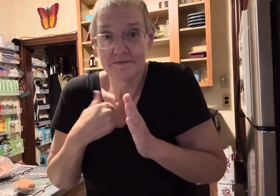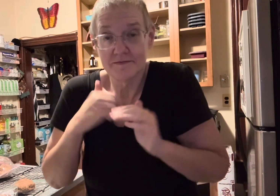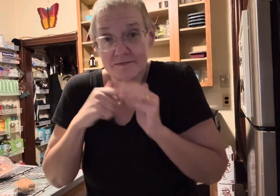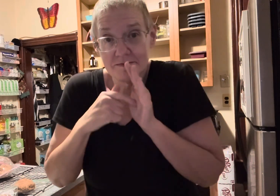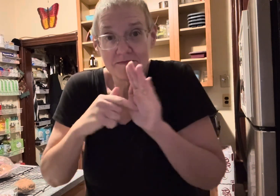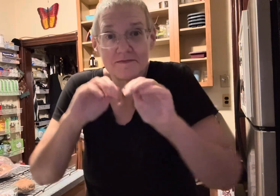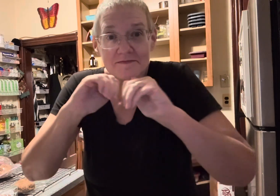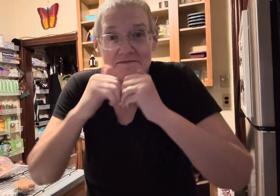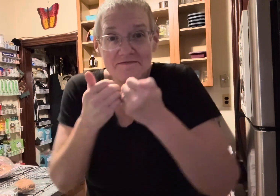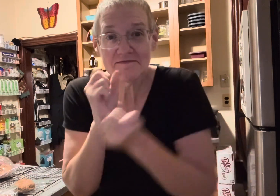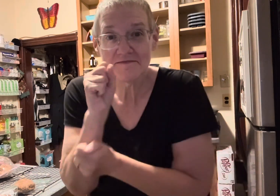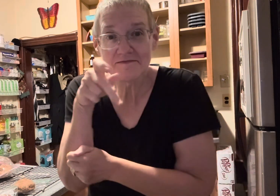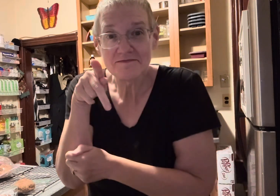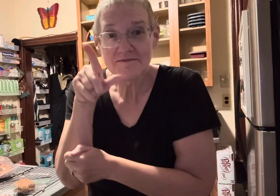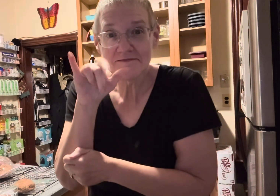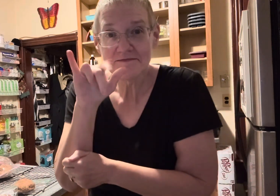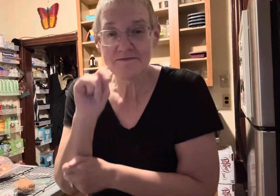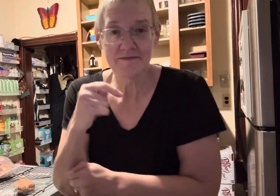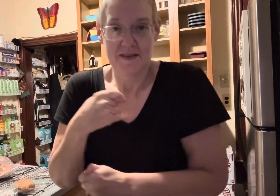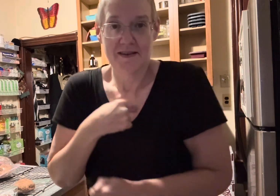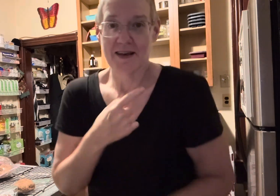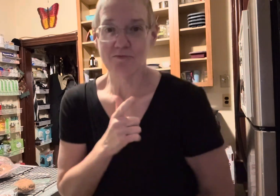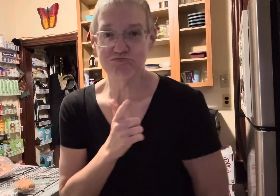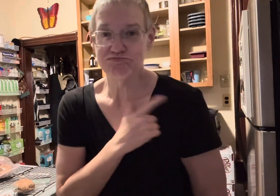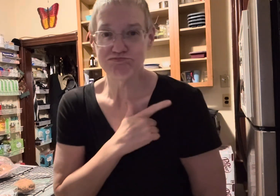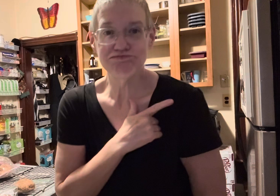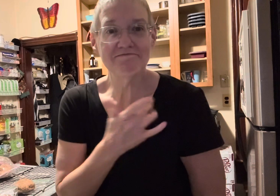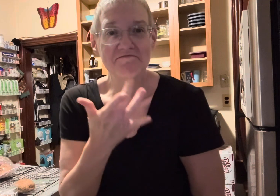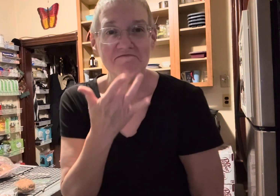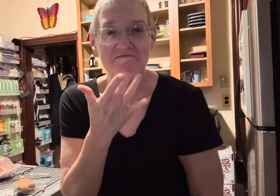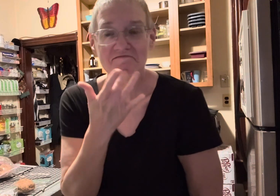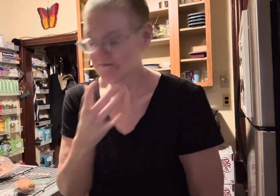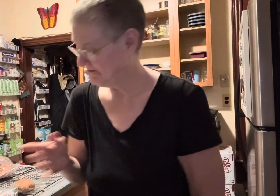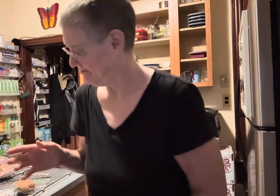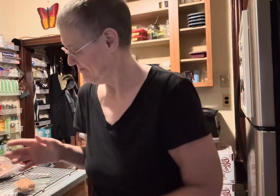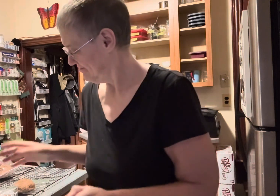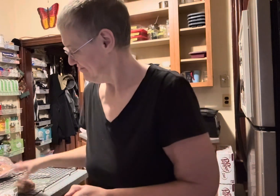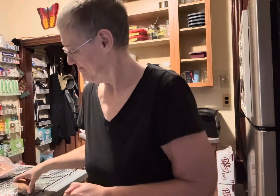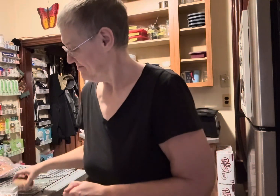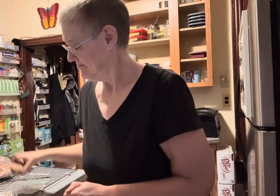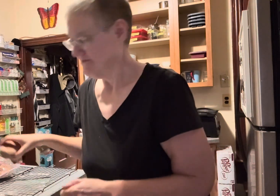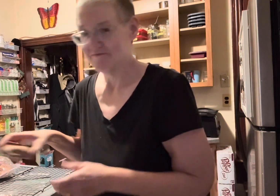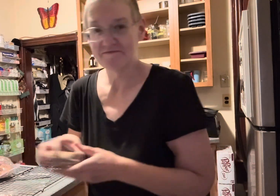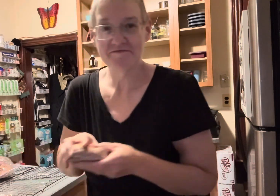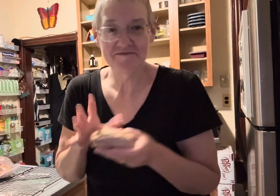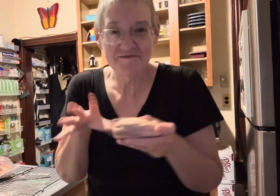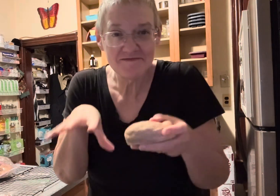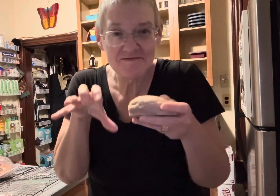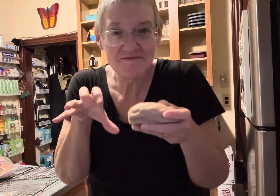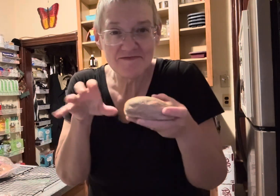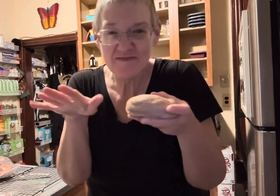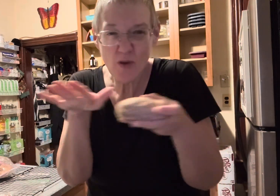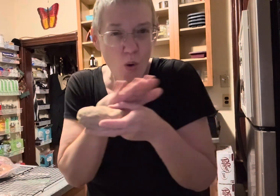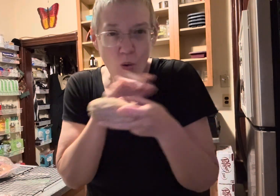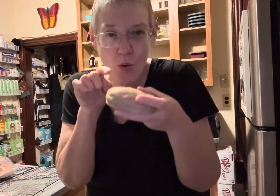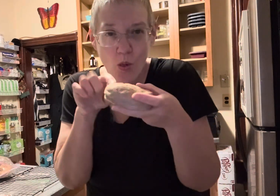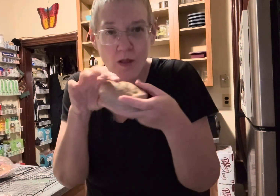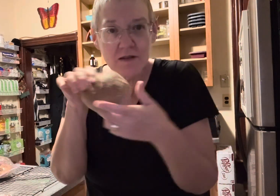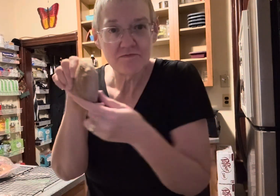someone asked me to show how you can split them. I'm lazy and I just prefer to freeze them whole